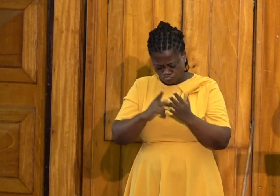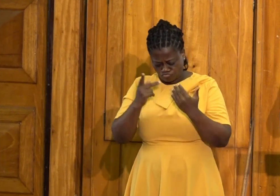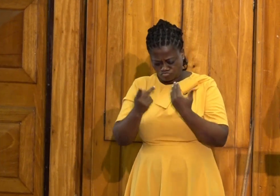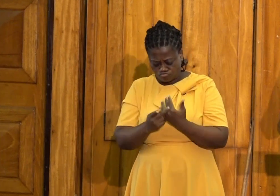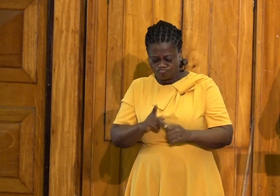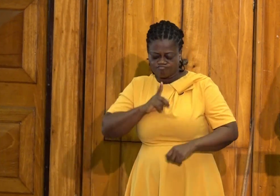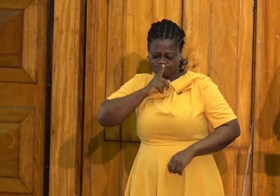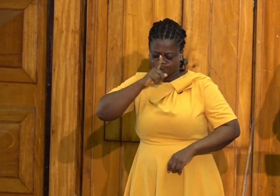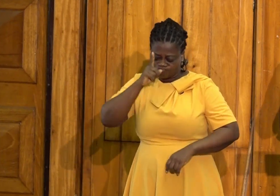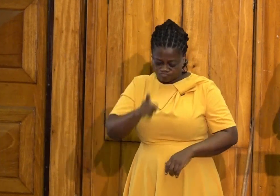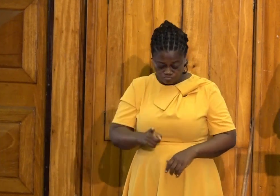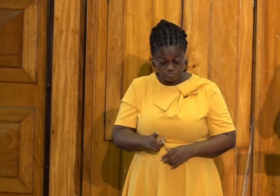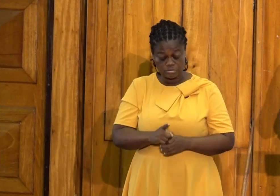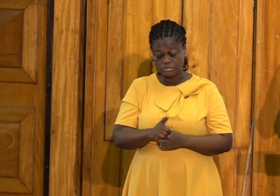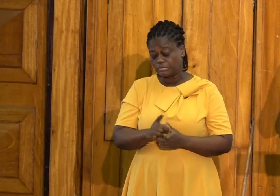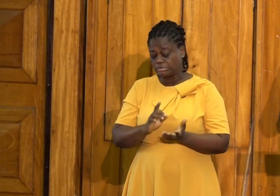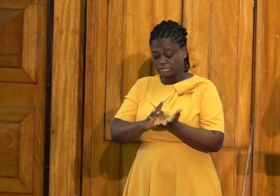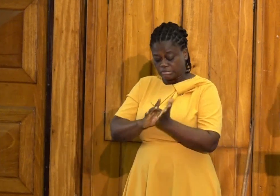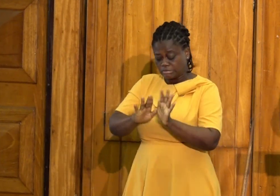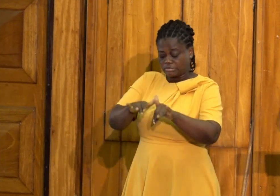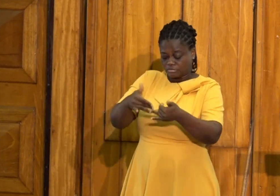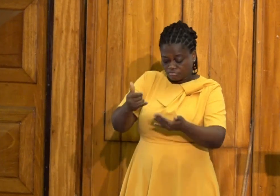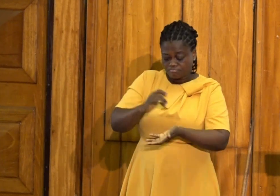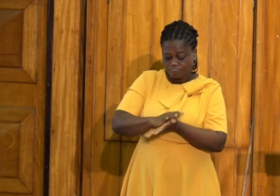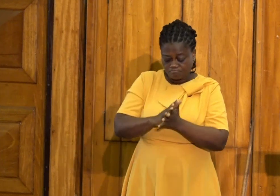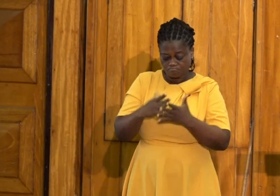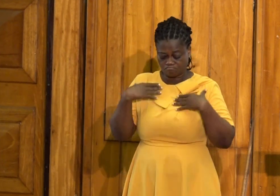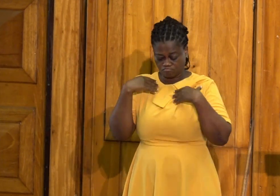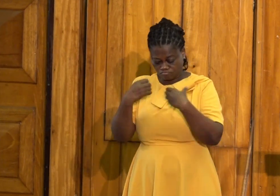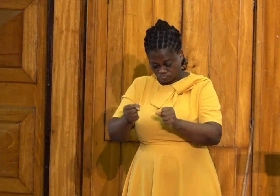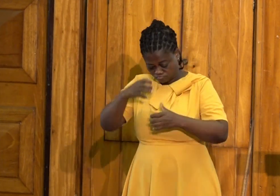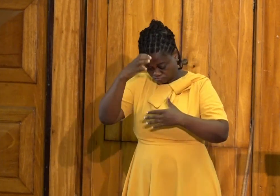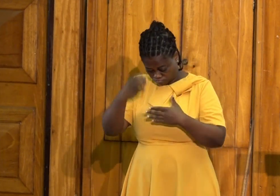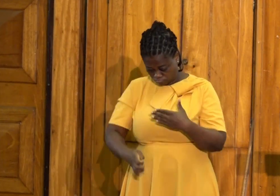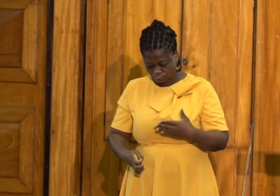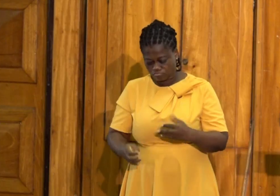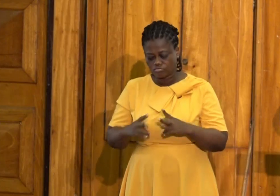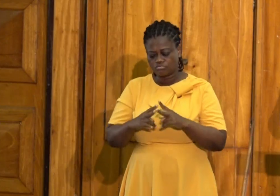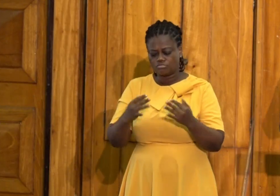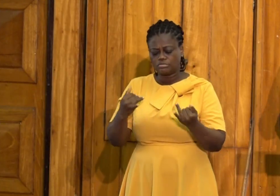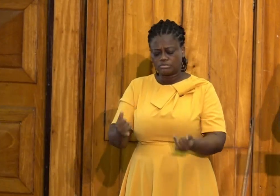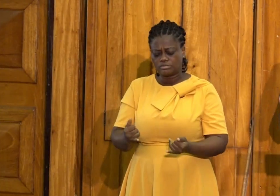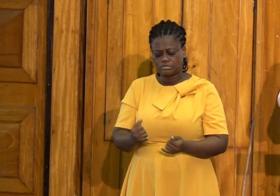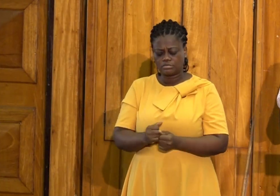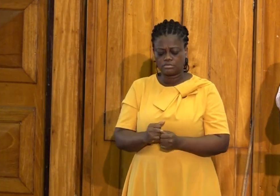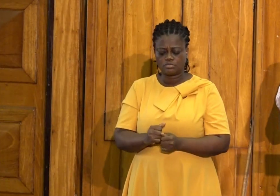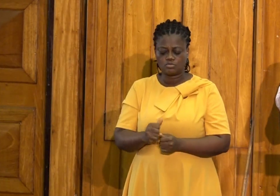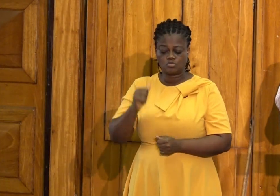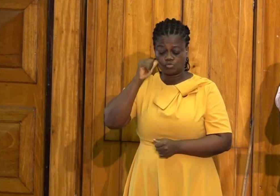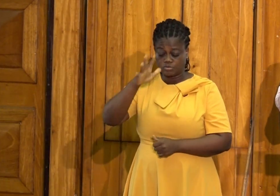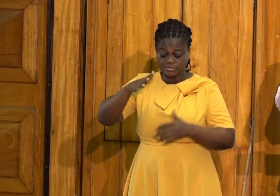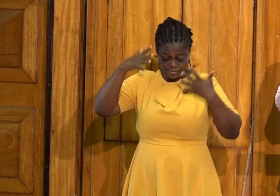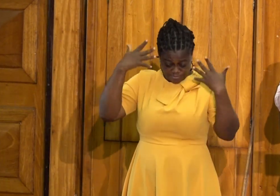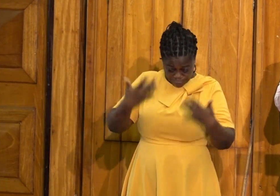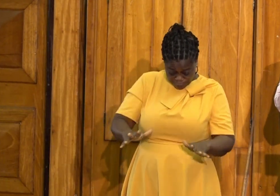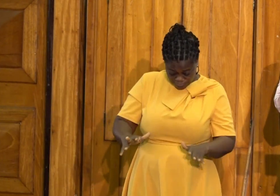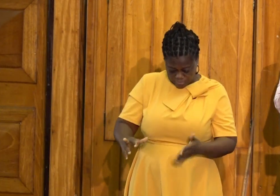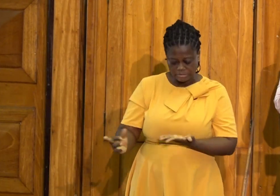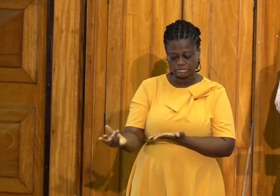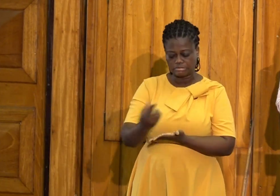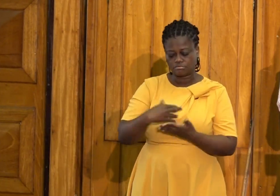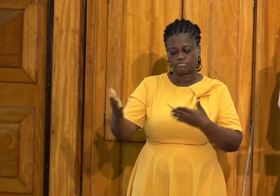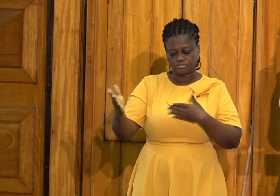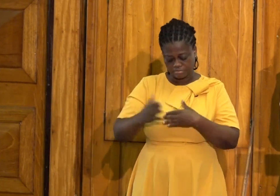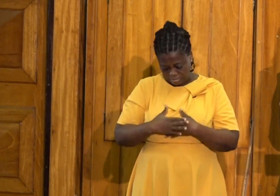treatment completion. And so the journey begins as these women have to return for post-treatment review.